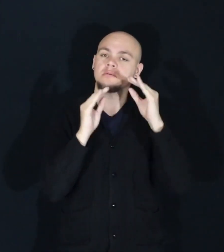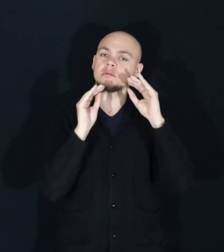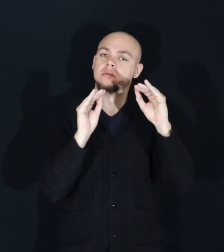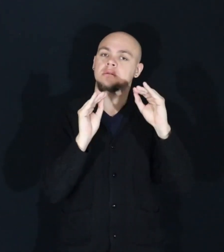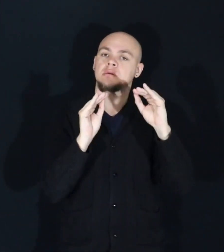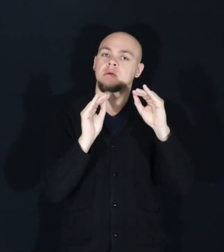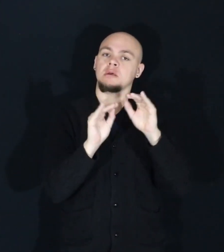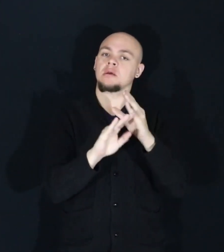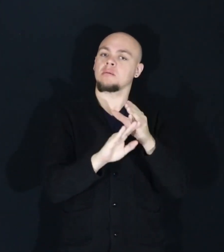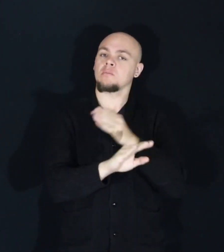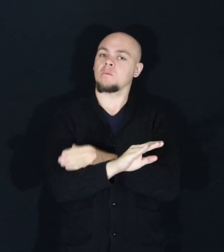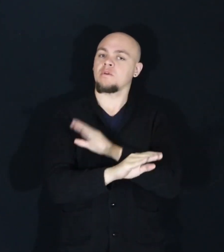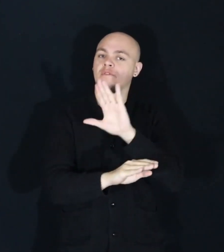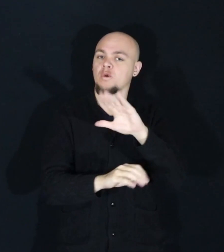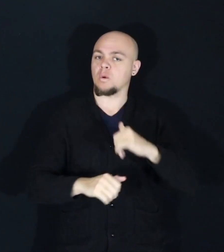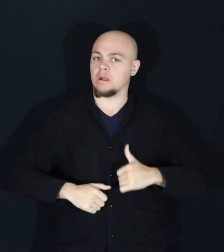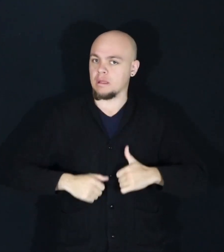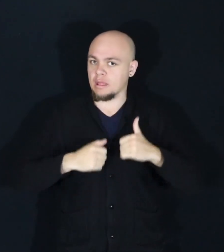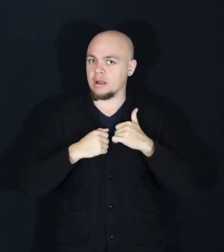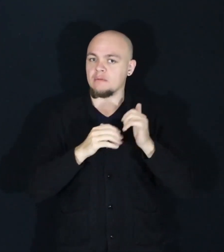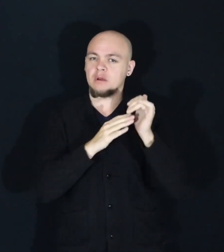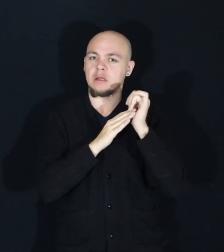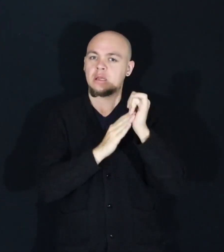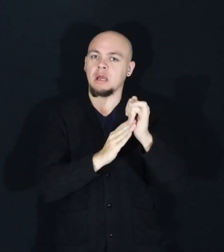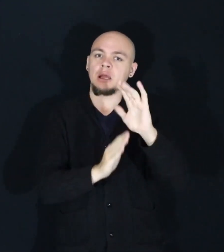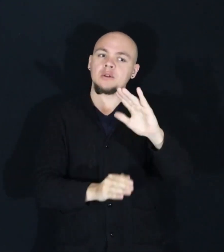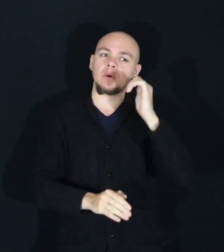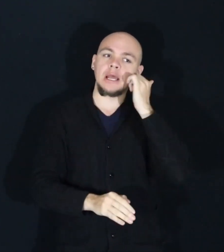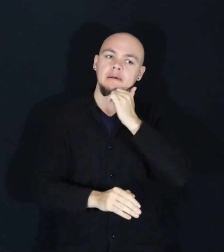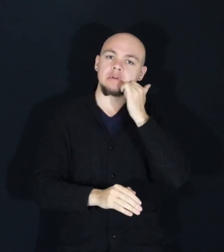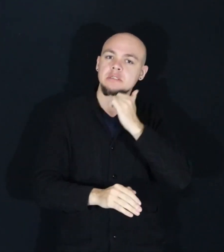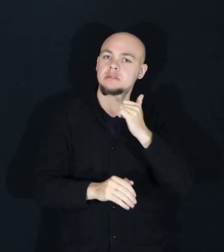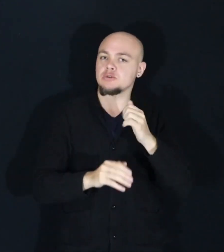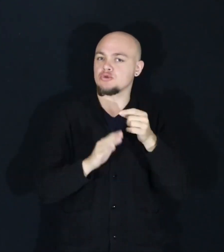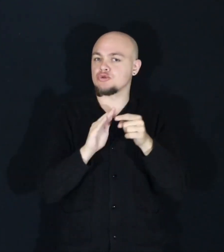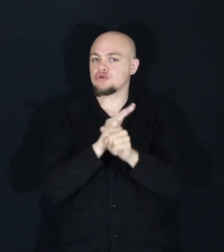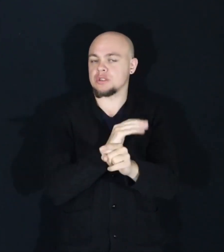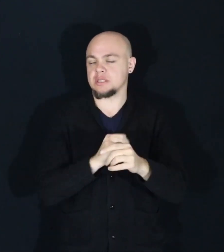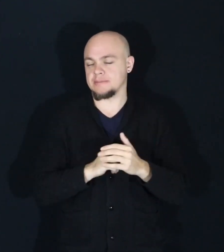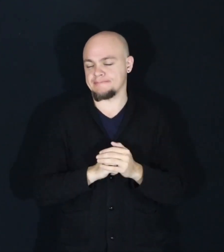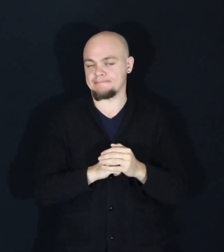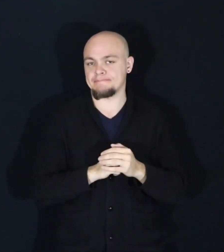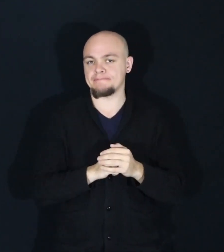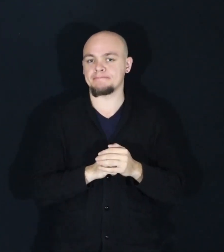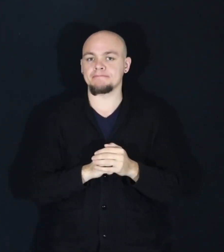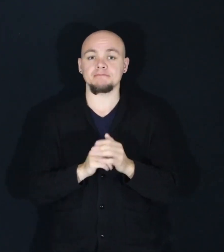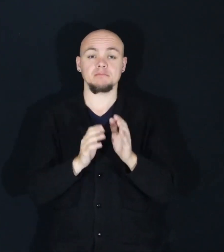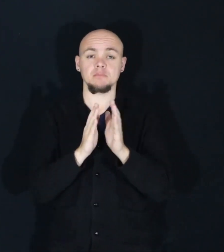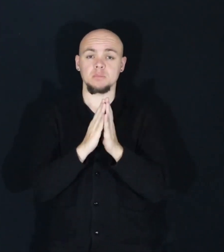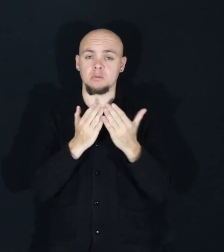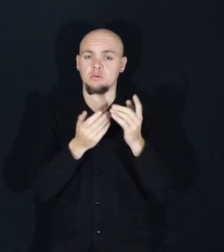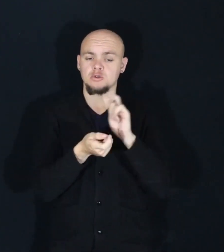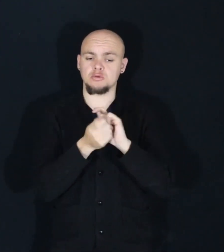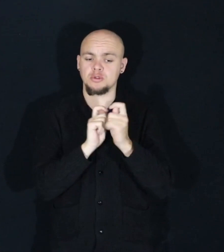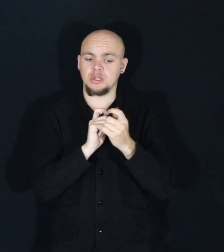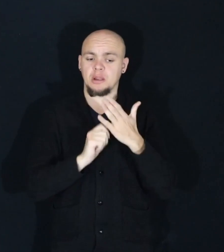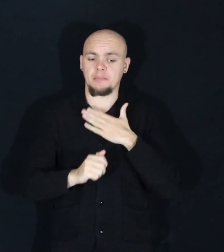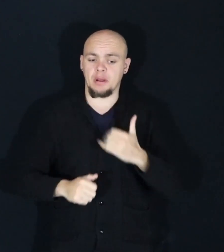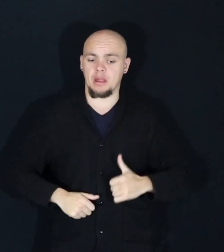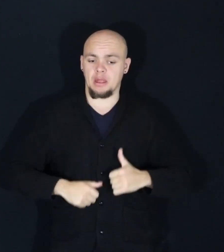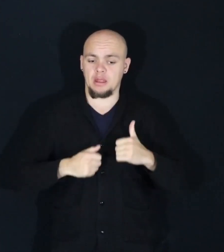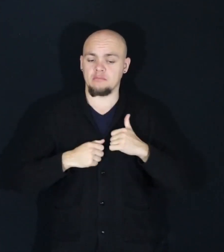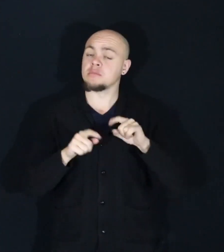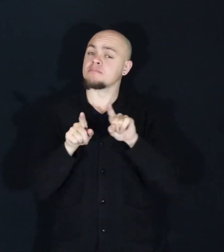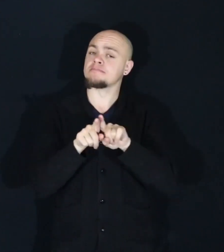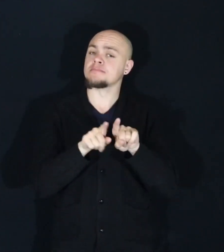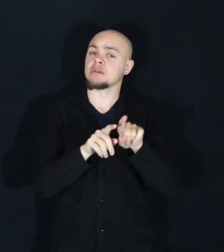up enhancing your life, helping guide you through your every journey. This is pretty much how books changed my life, but now I want to